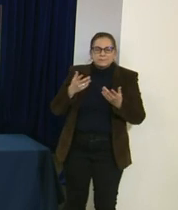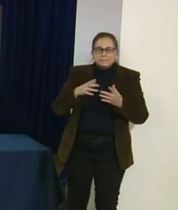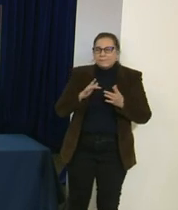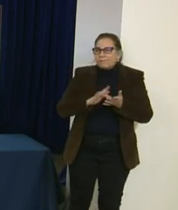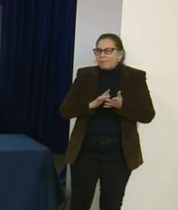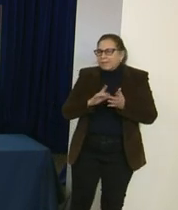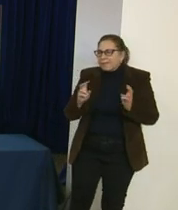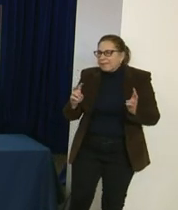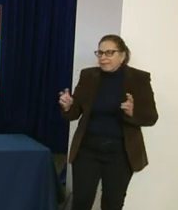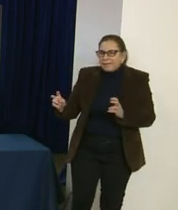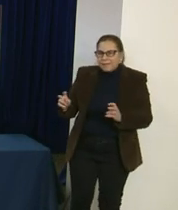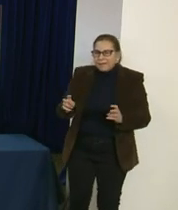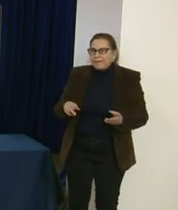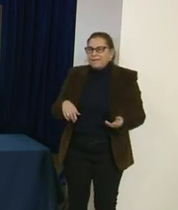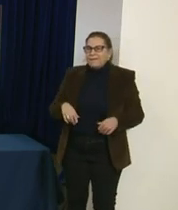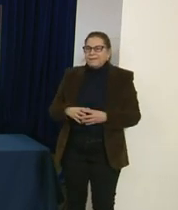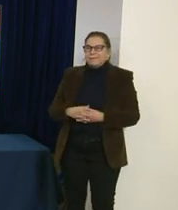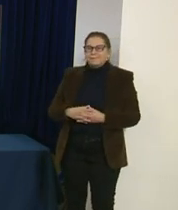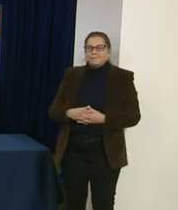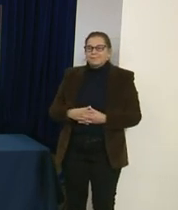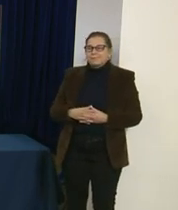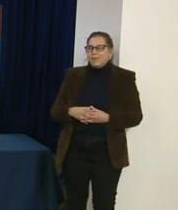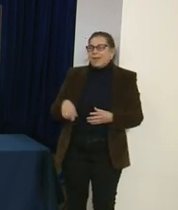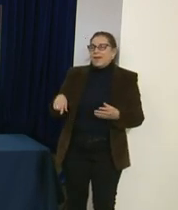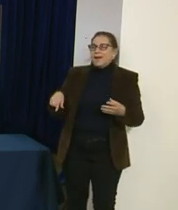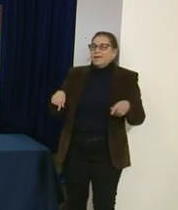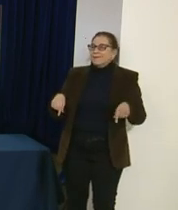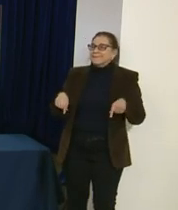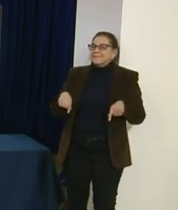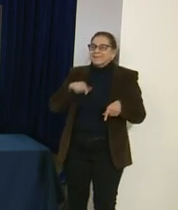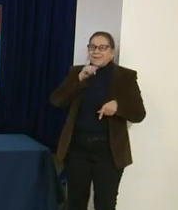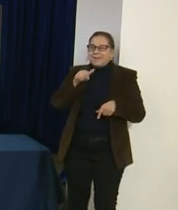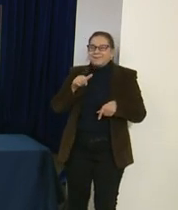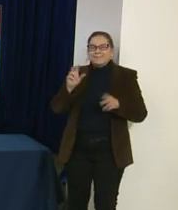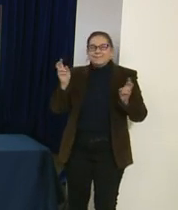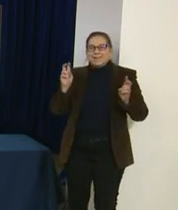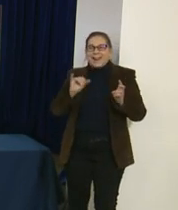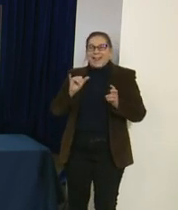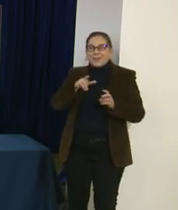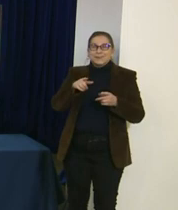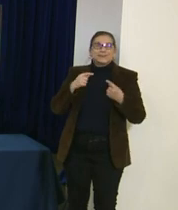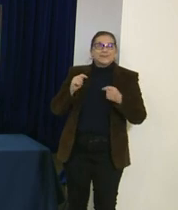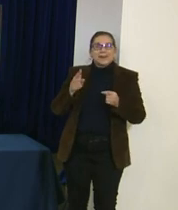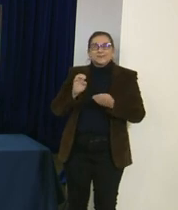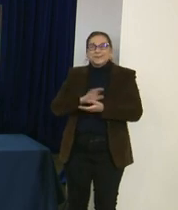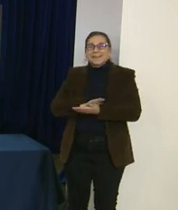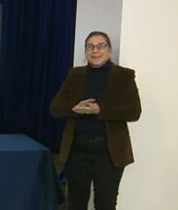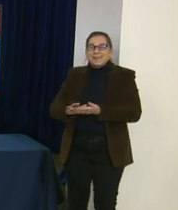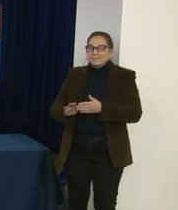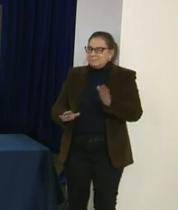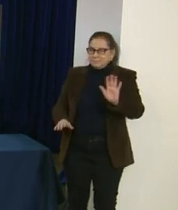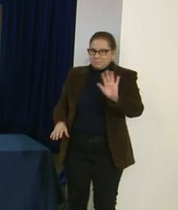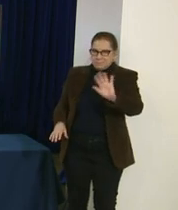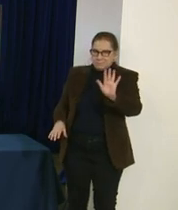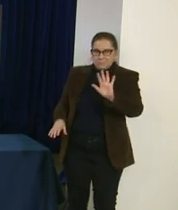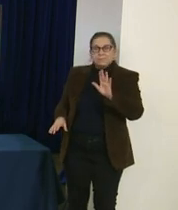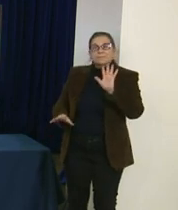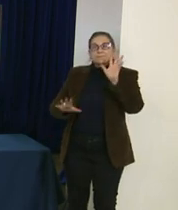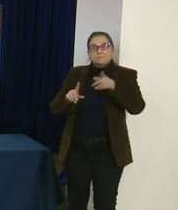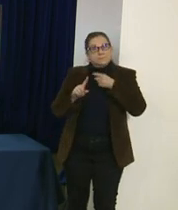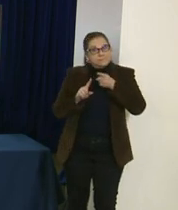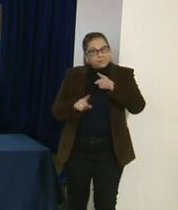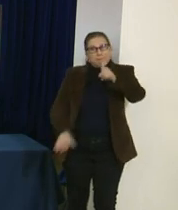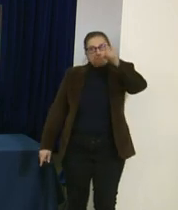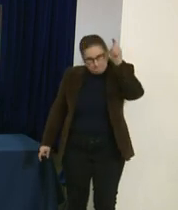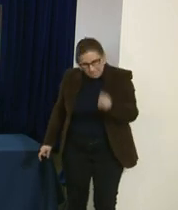that you must do. Stay at home to protect yourselves and your families and to be a part of how we flatten the